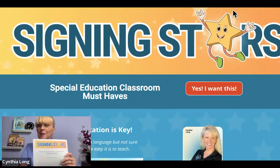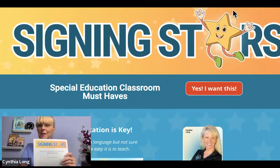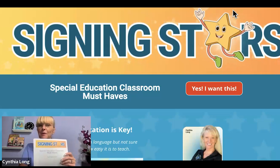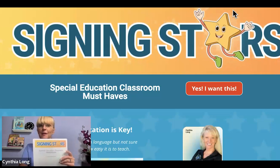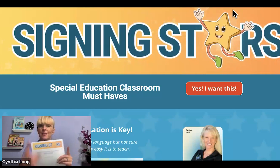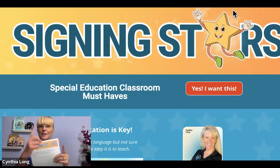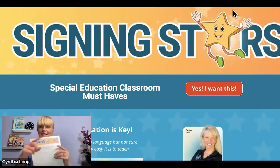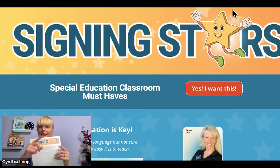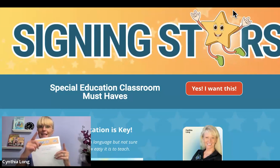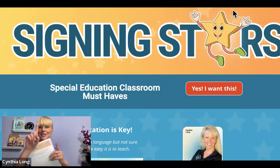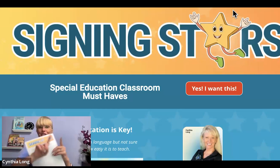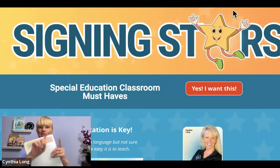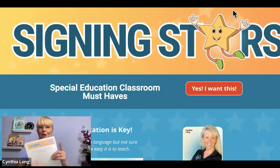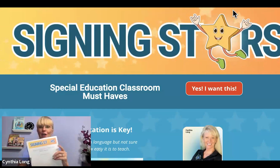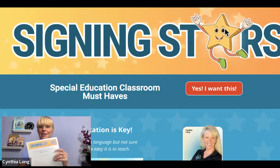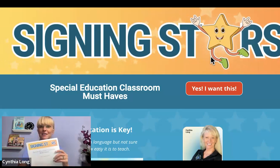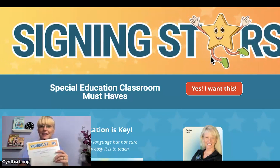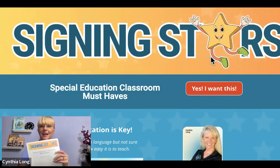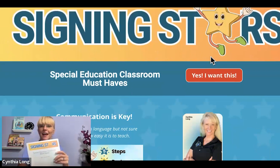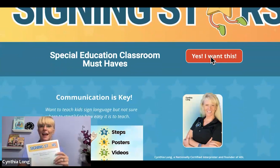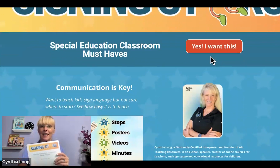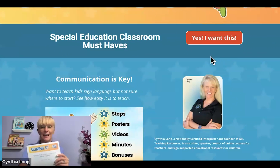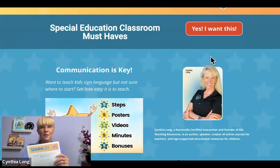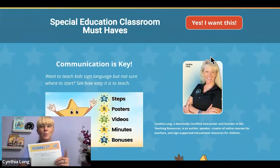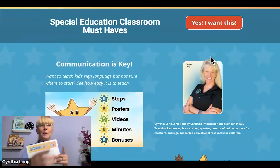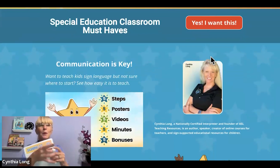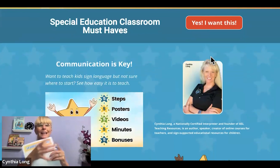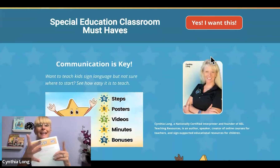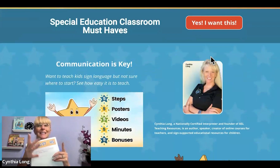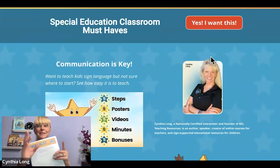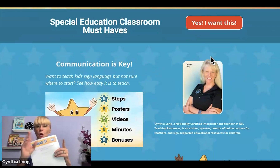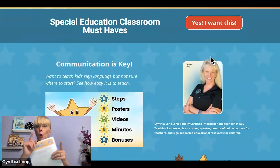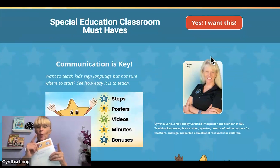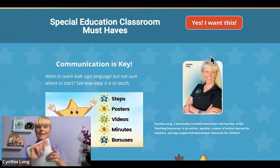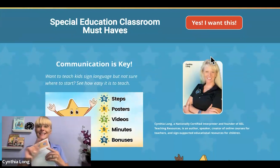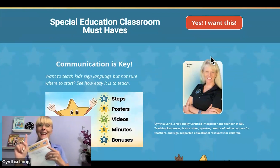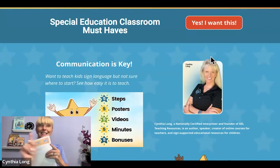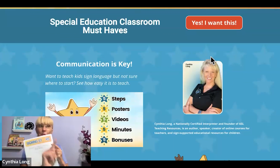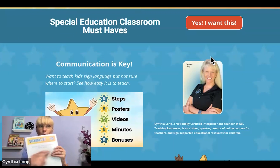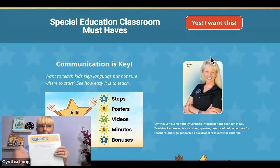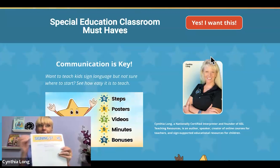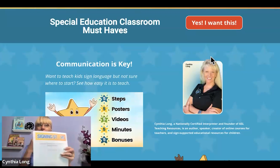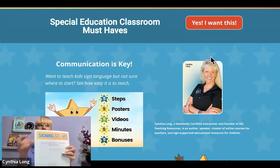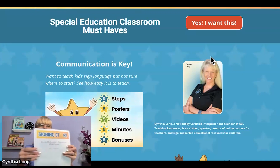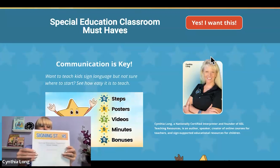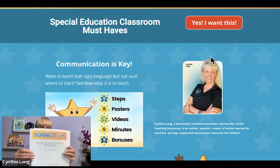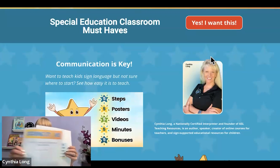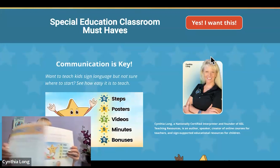up called Signing Stars, and it will be released. The goal is next week. And this is